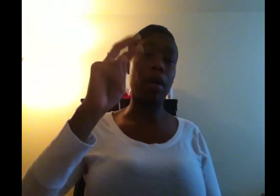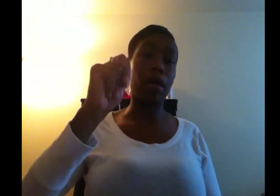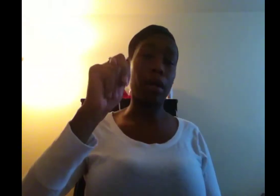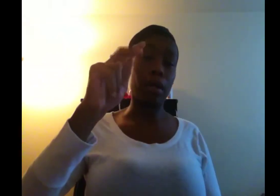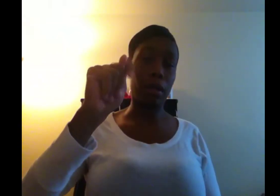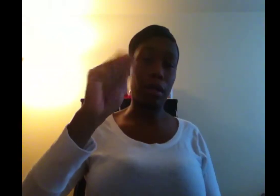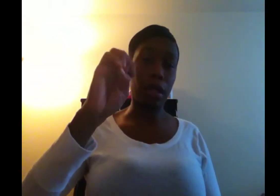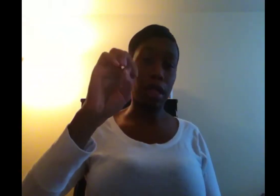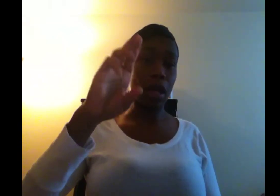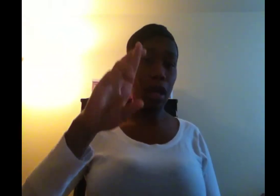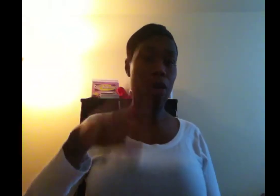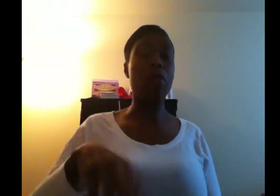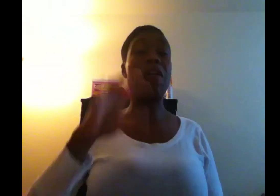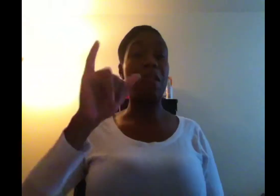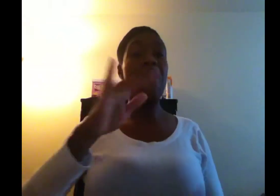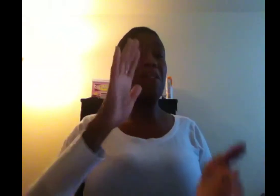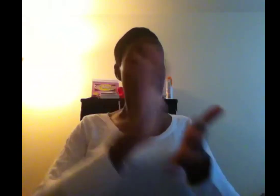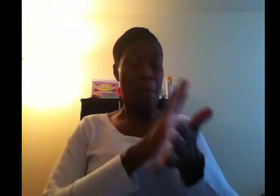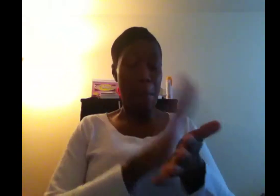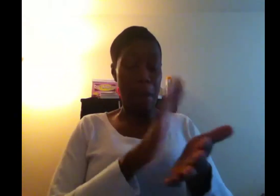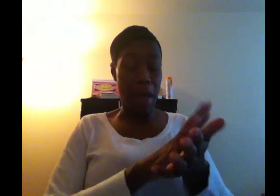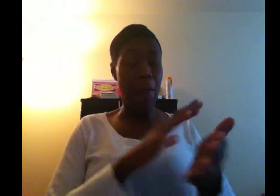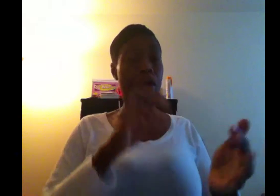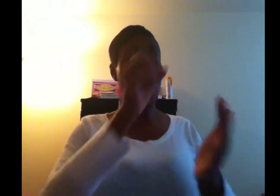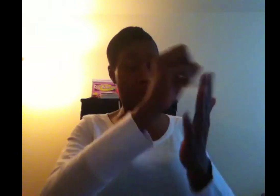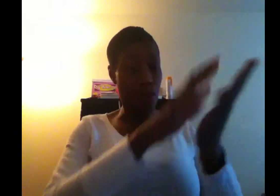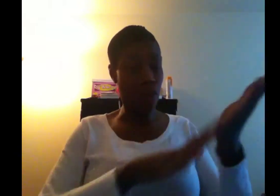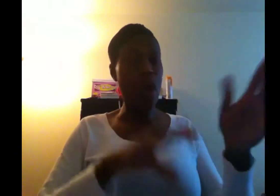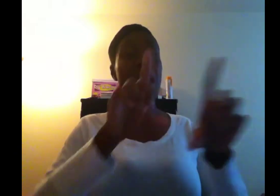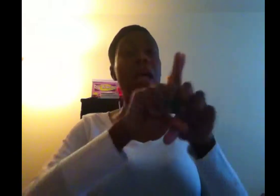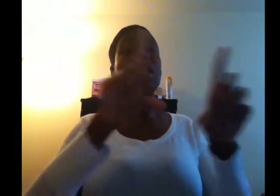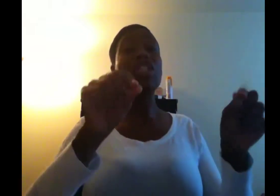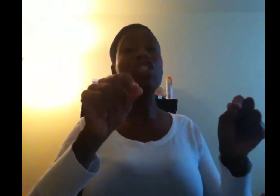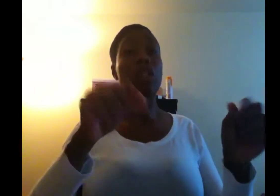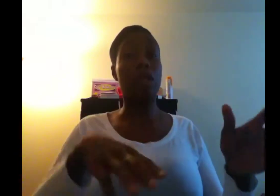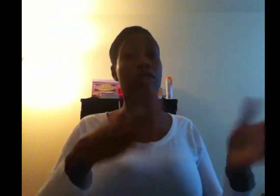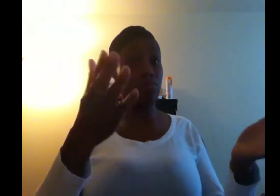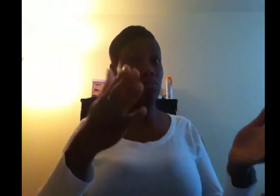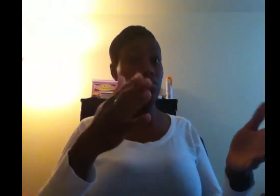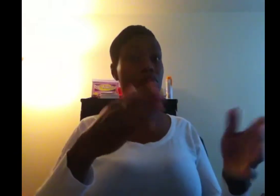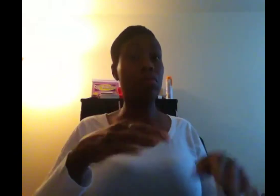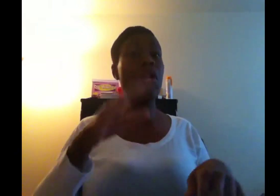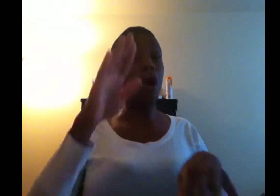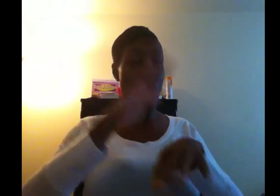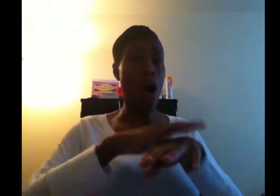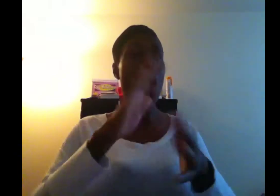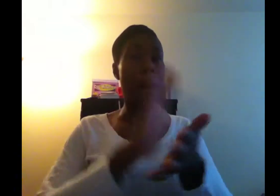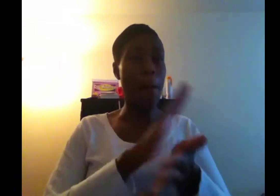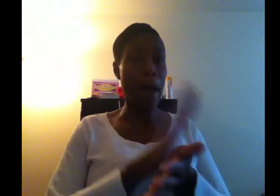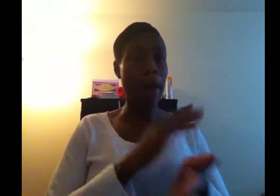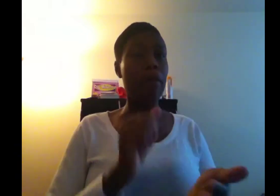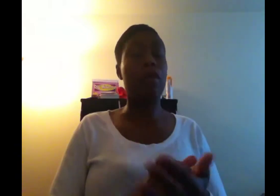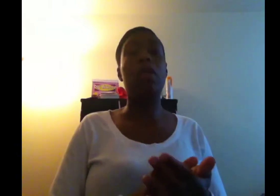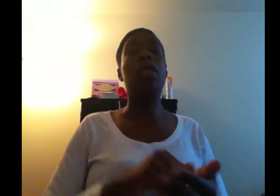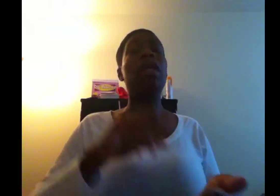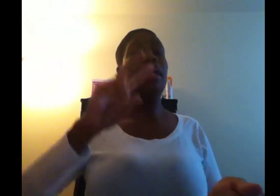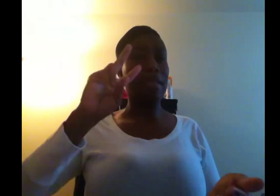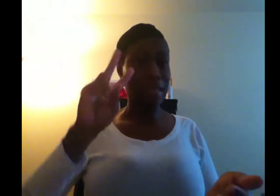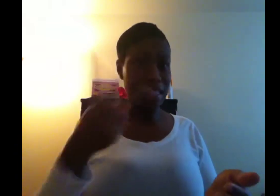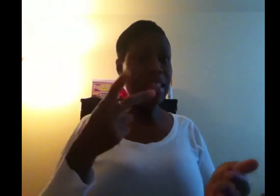printer, and then basically hit print. Then all the checks come through. Then they go through what's called the second edit, which is basically physically looking at the